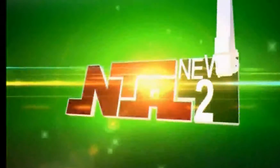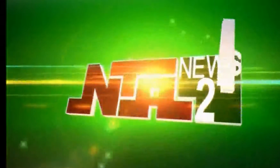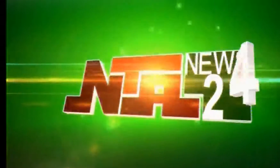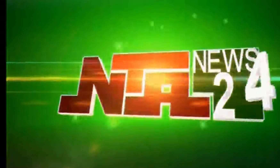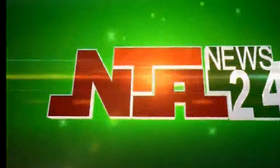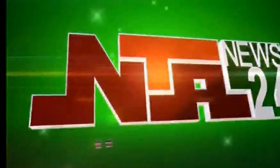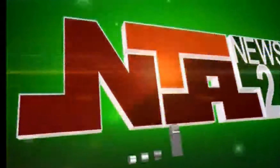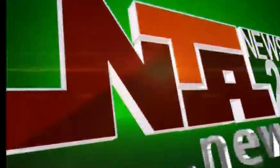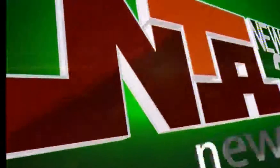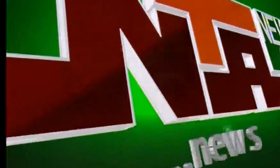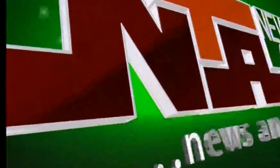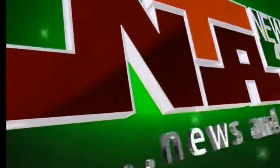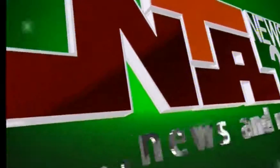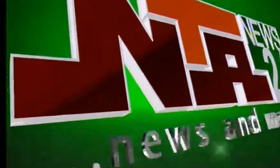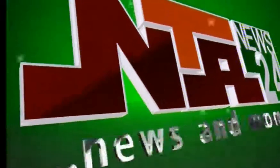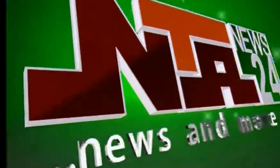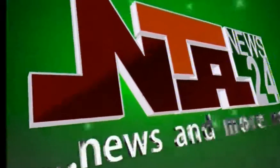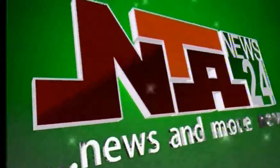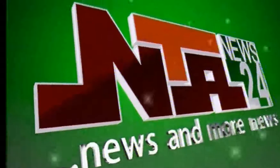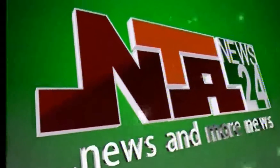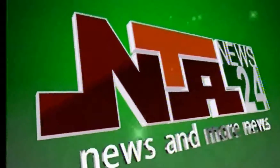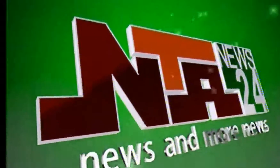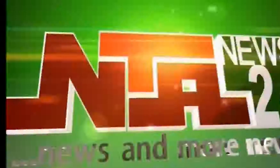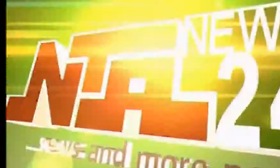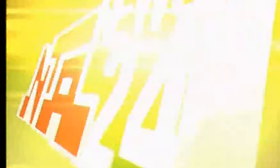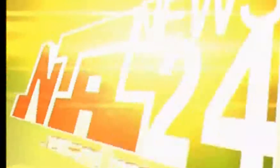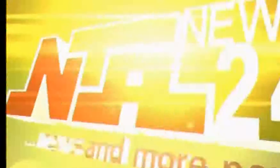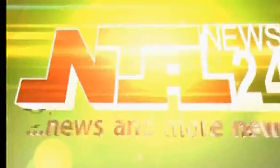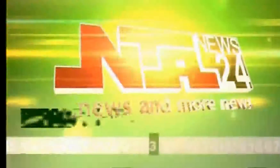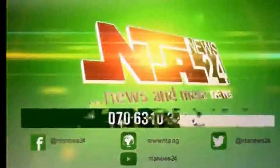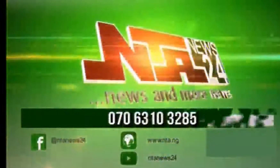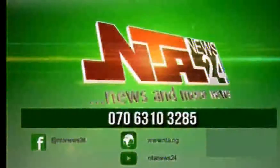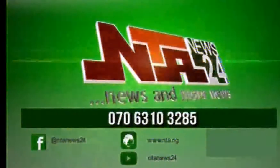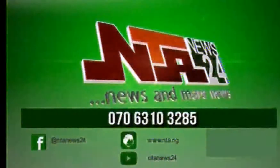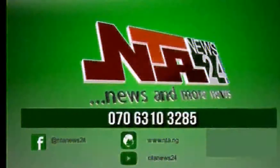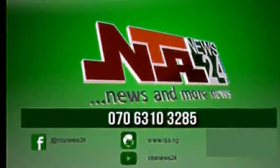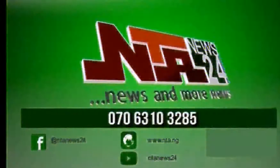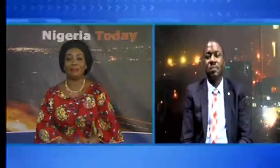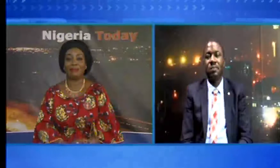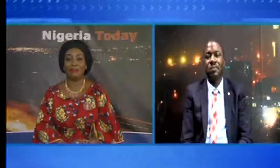NTA News 24, news and more news.